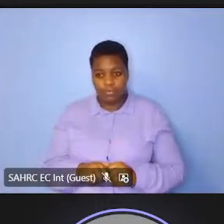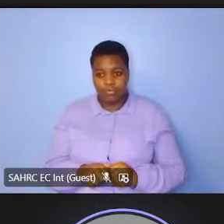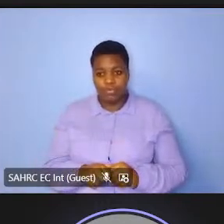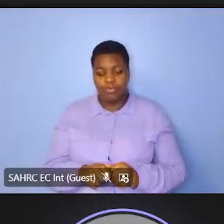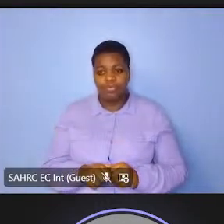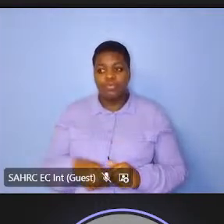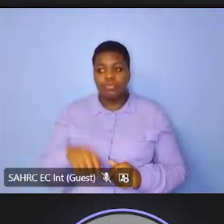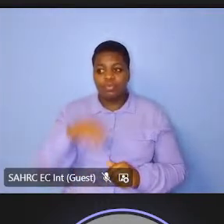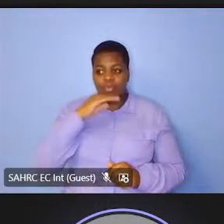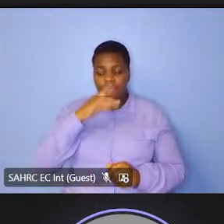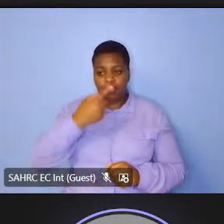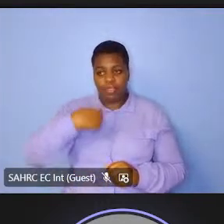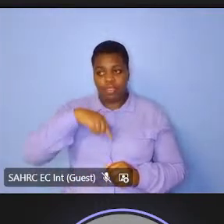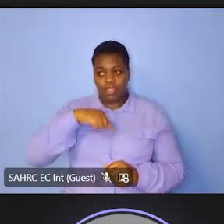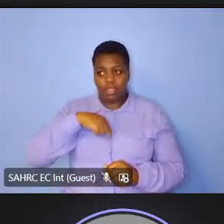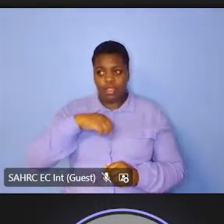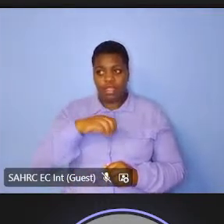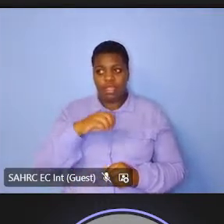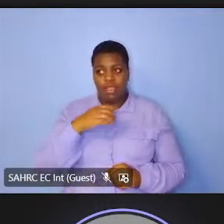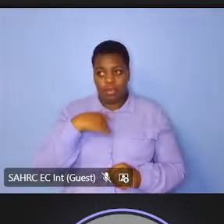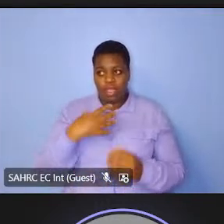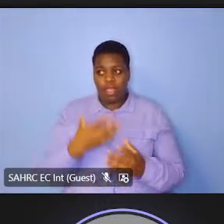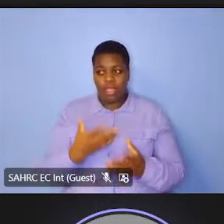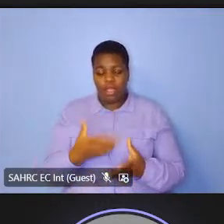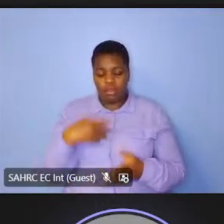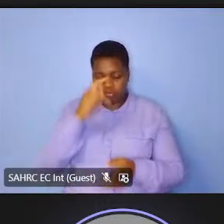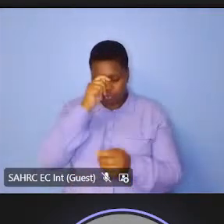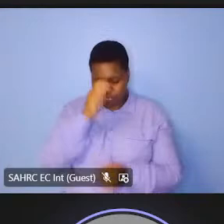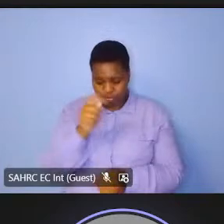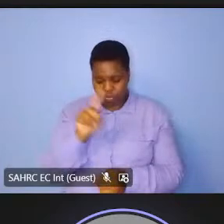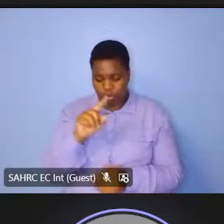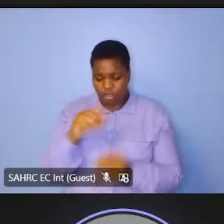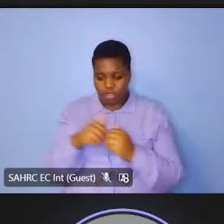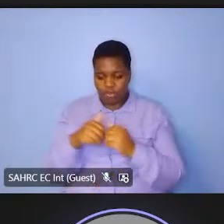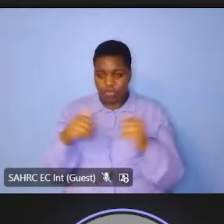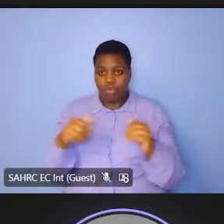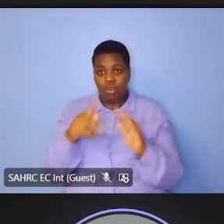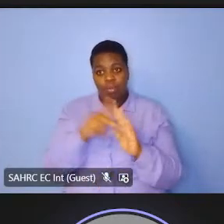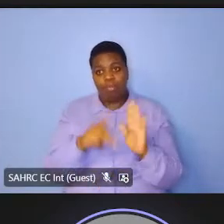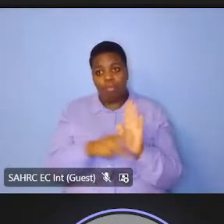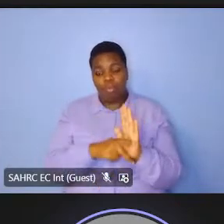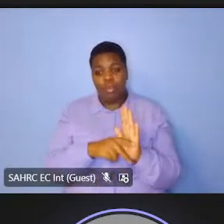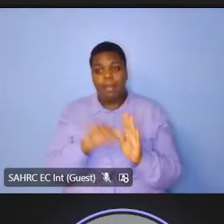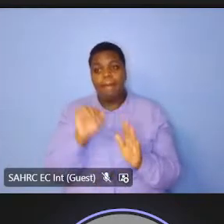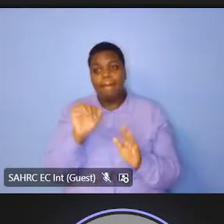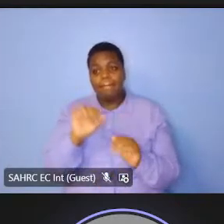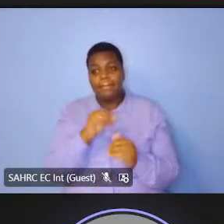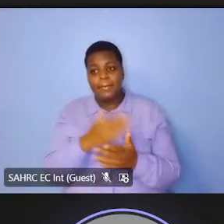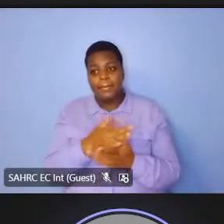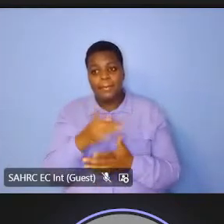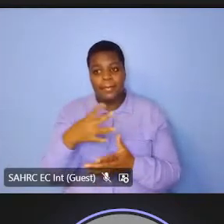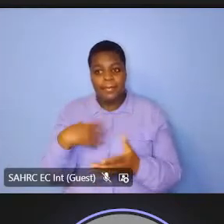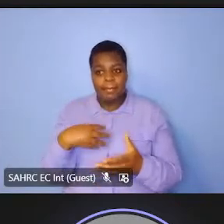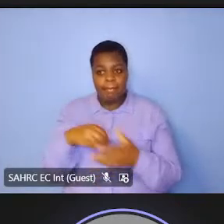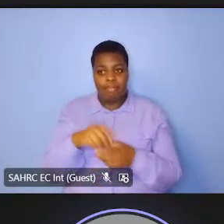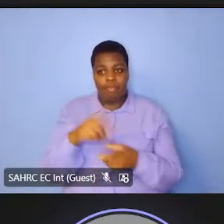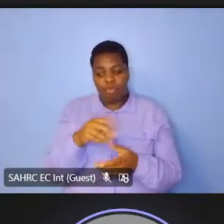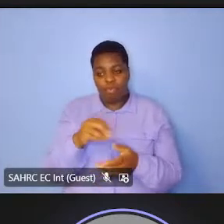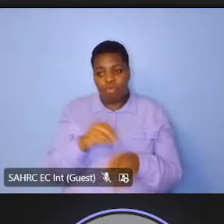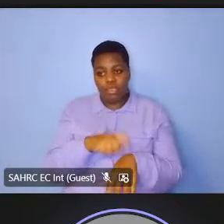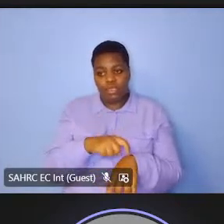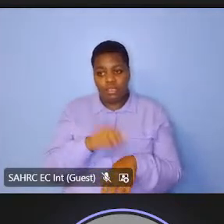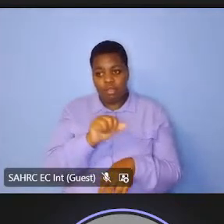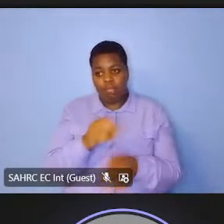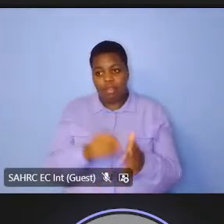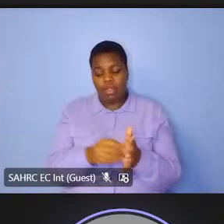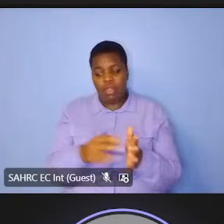ELC, we therefore have first-hand knowledge of the discriminatory conduct and prejudice towards LGBTI learners, which pervades